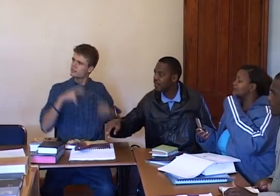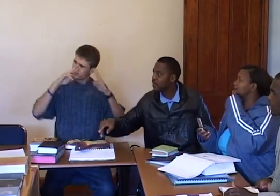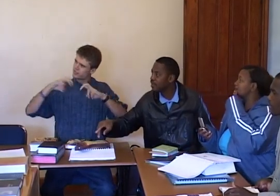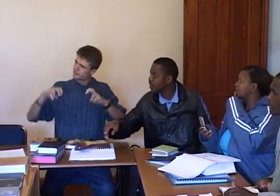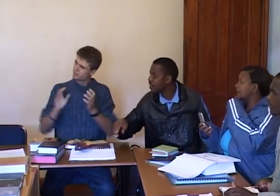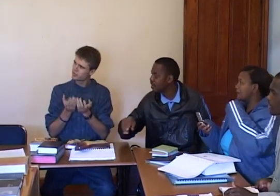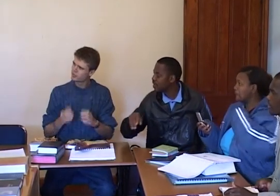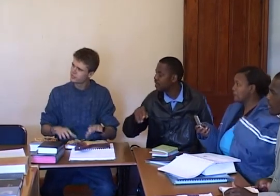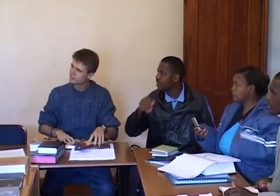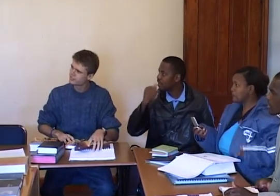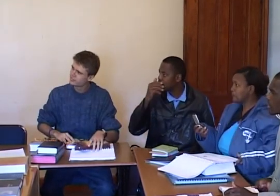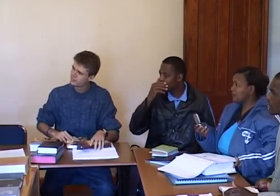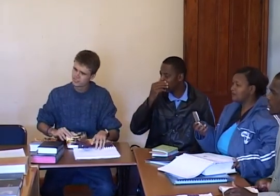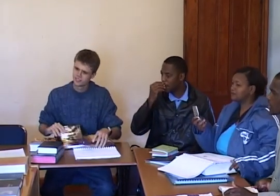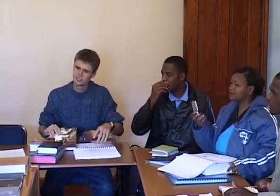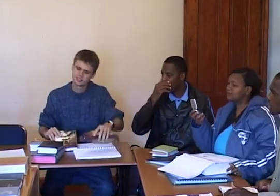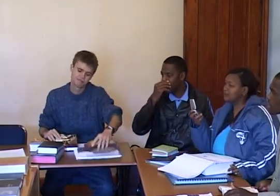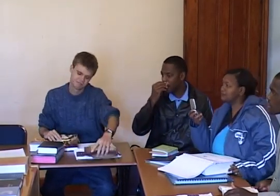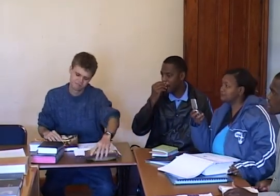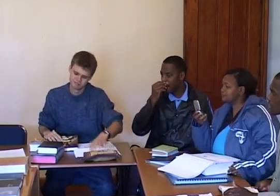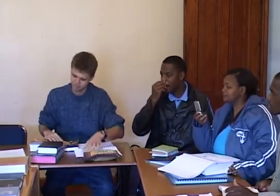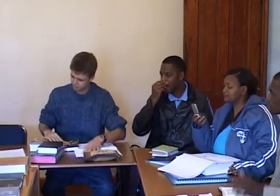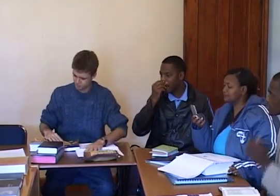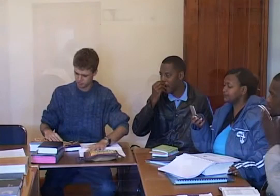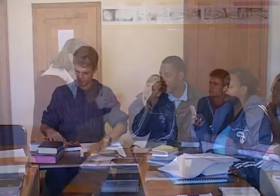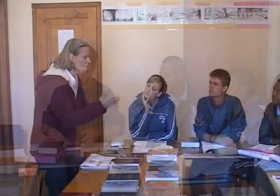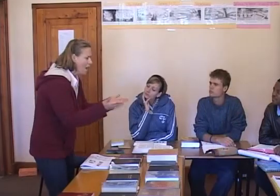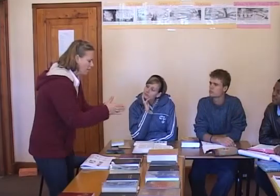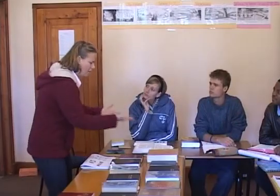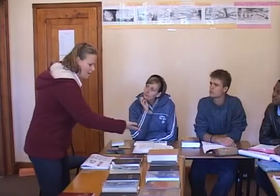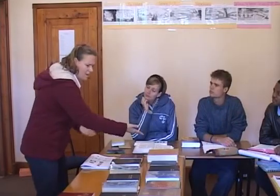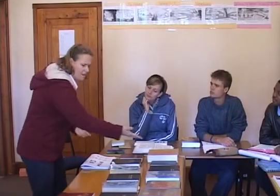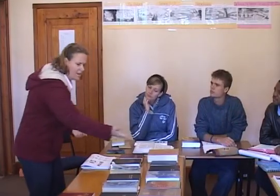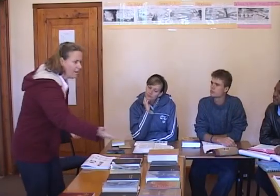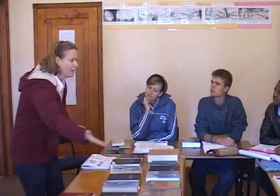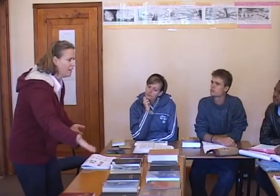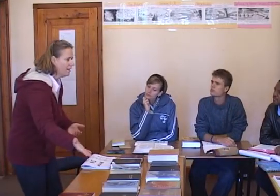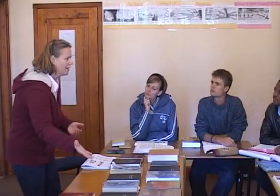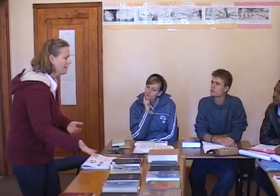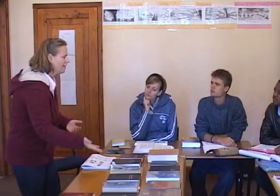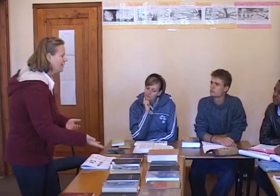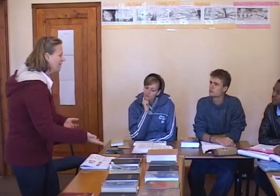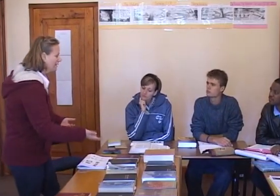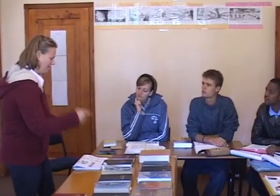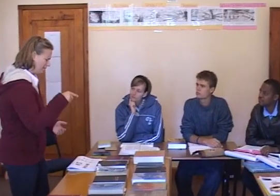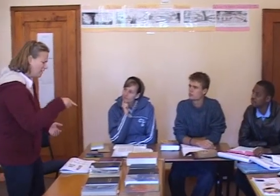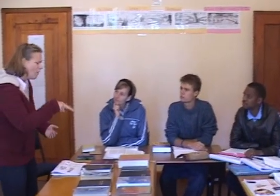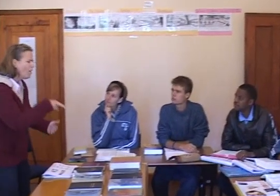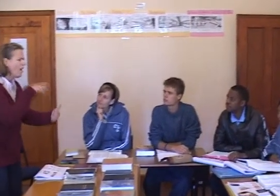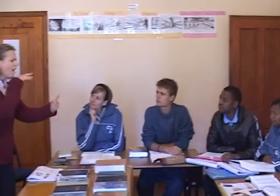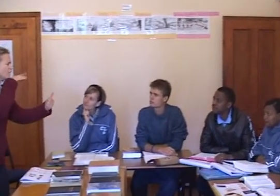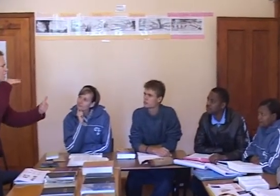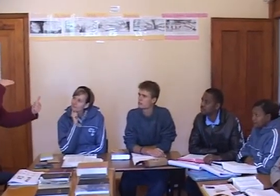2006, DCMA was established and became the only training facility where deaf people can study to become ministers